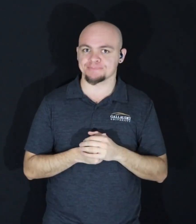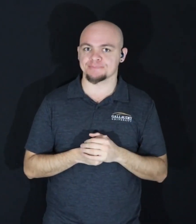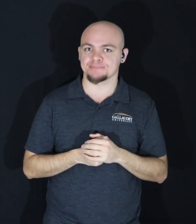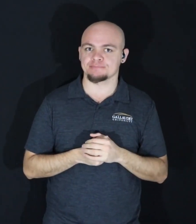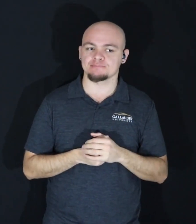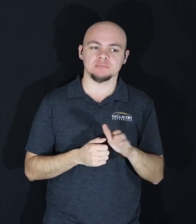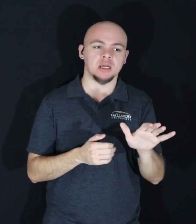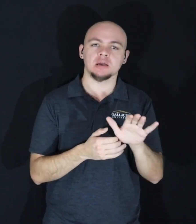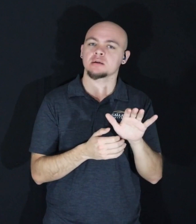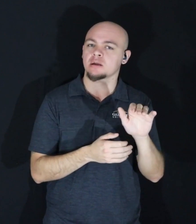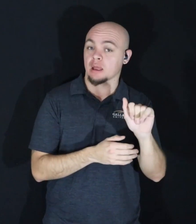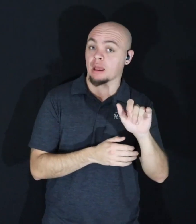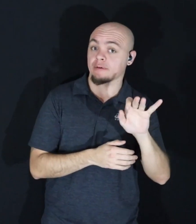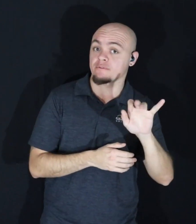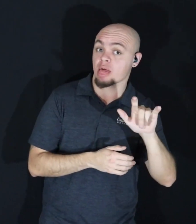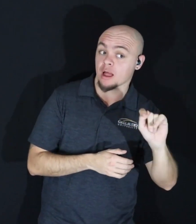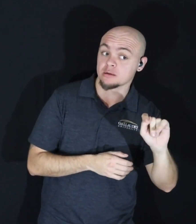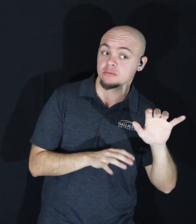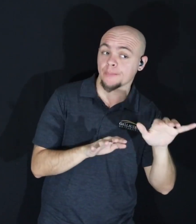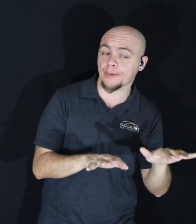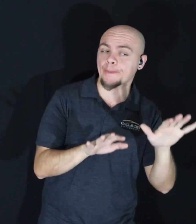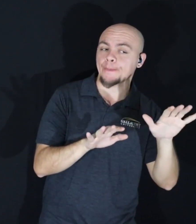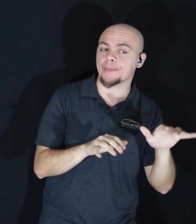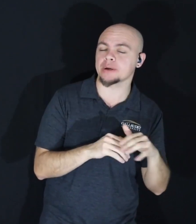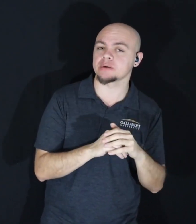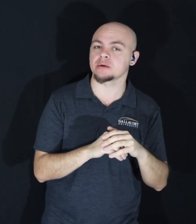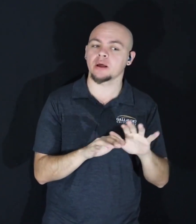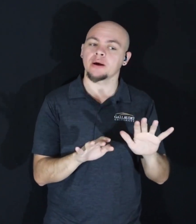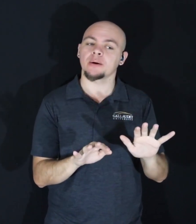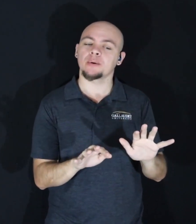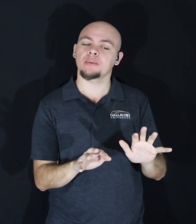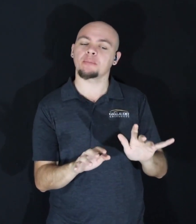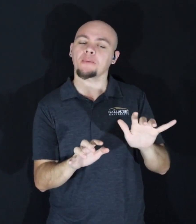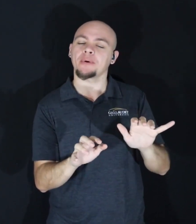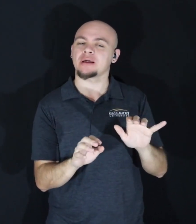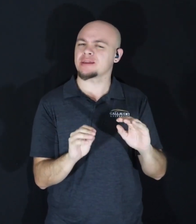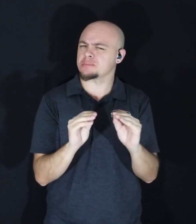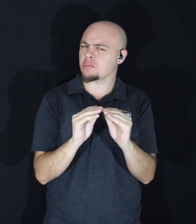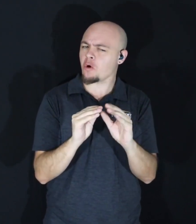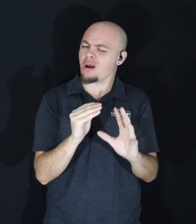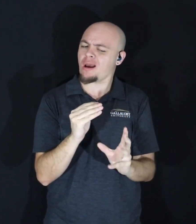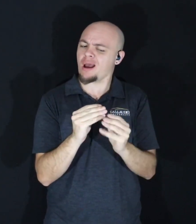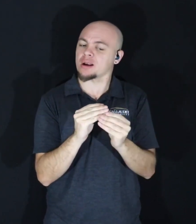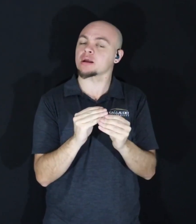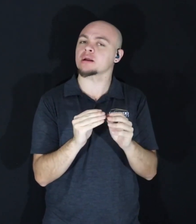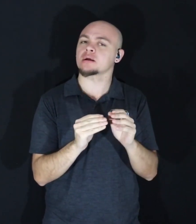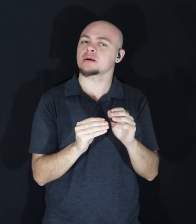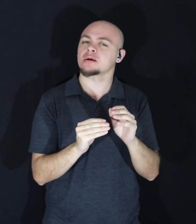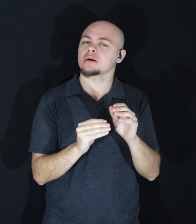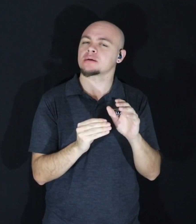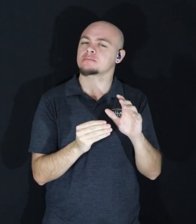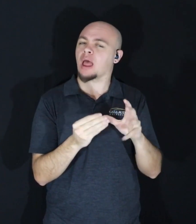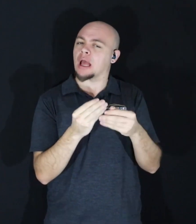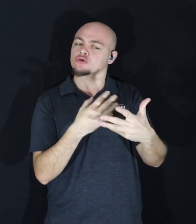It's just like A flat, but it has something more. It's got extra in